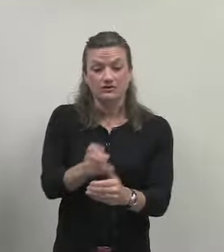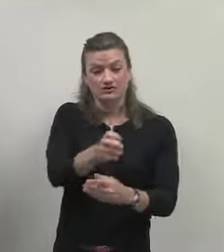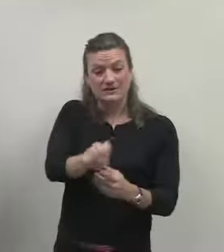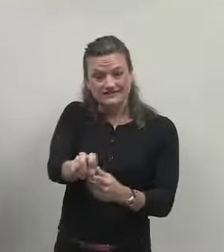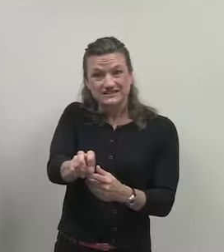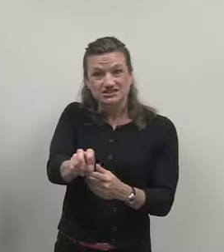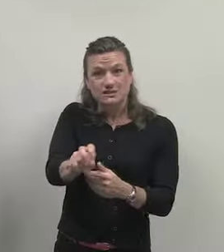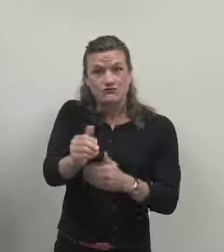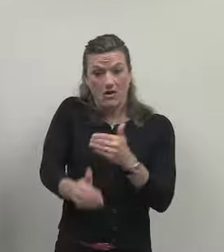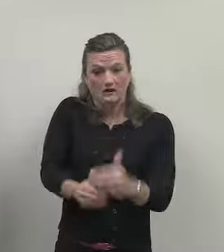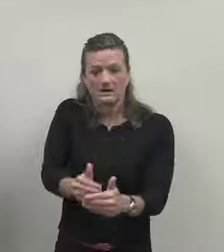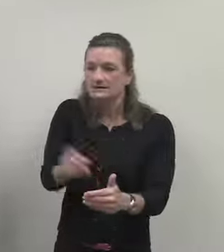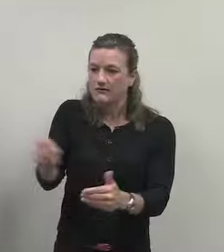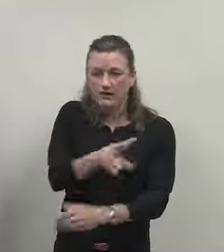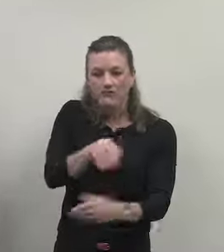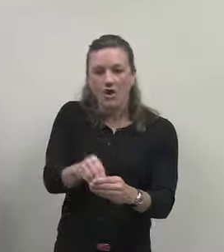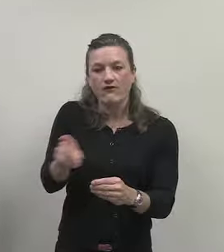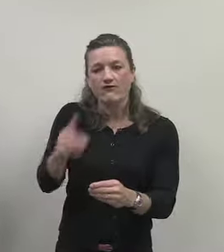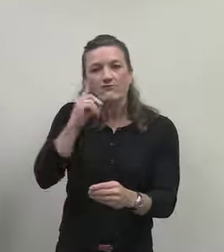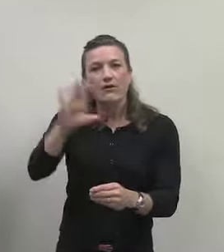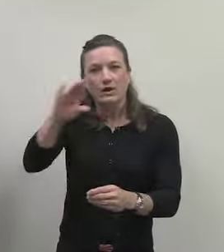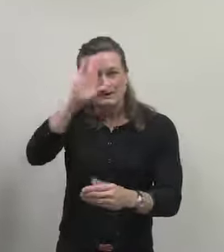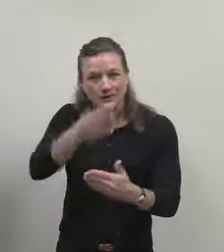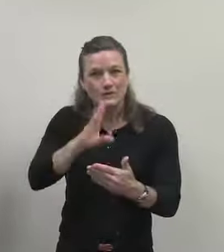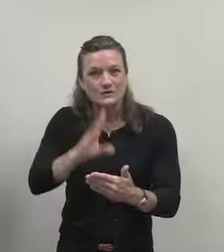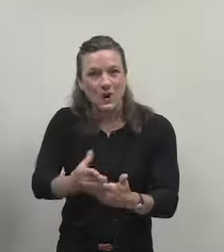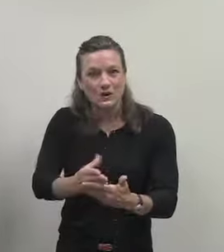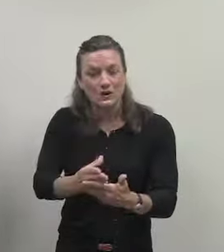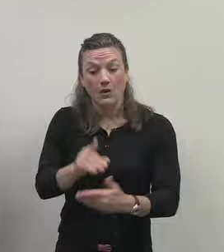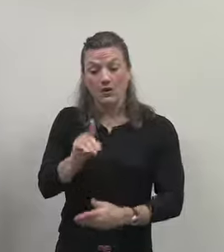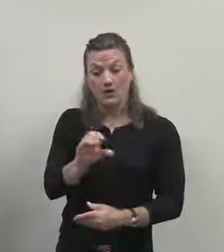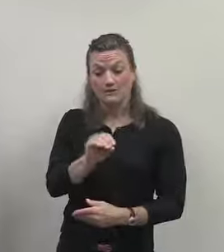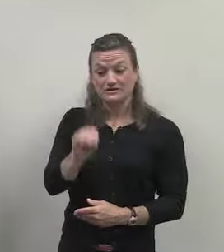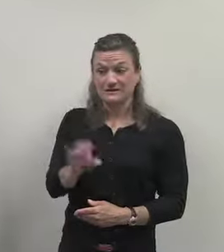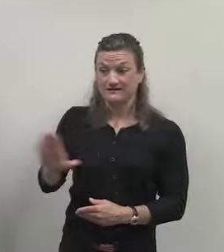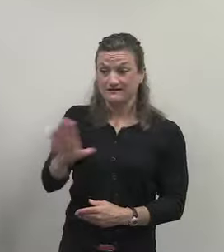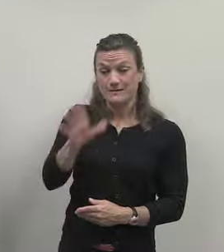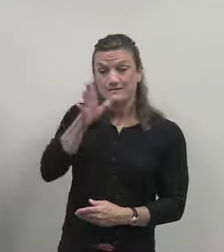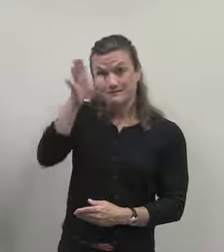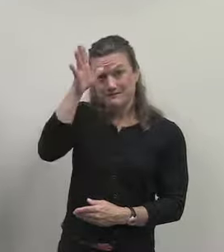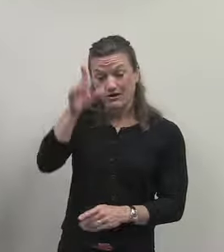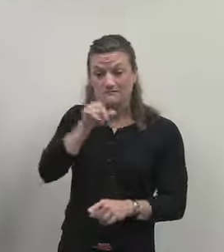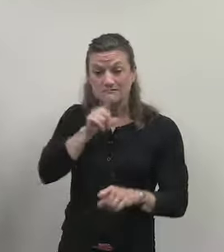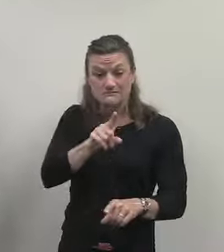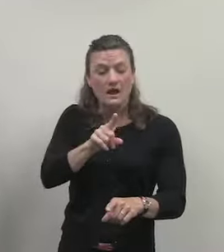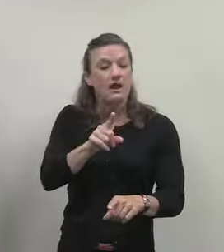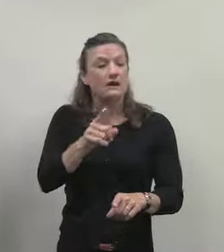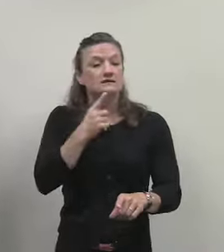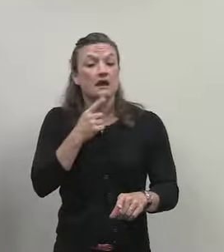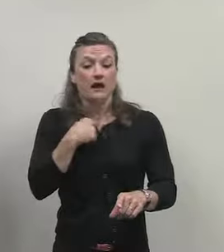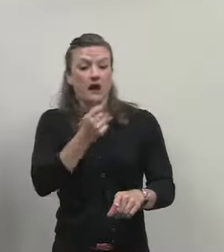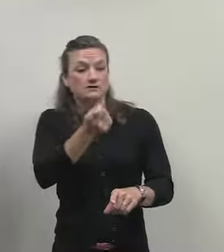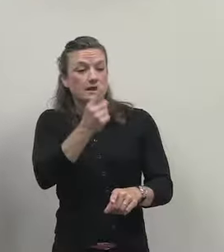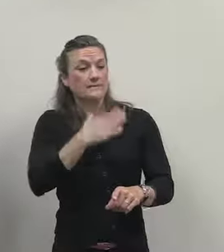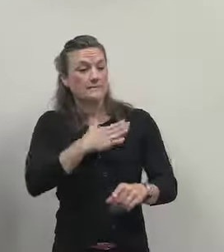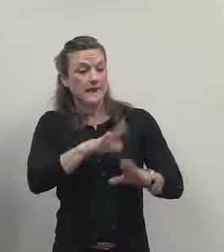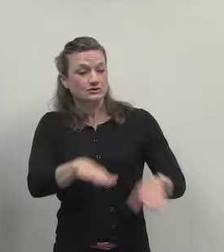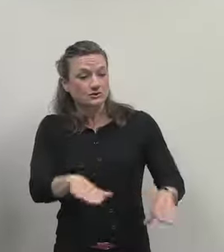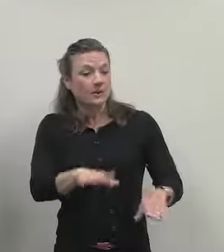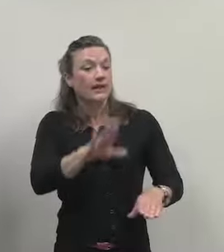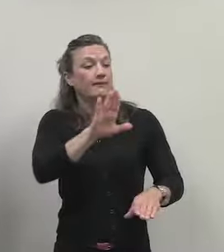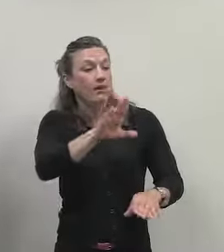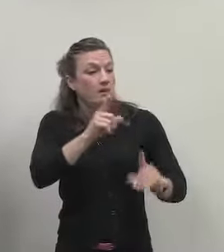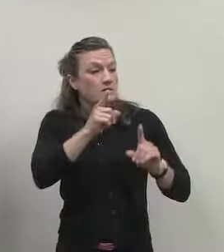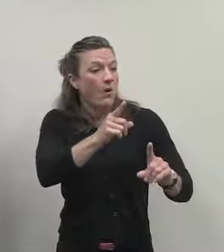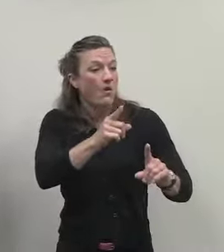transition planning process for their son or their daughter, and 100% understood their child's needs and goals. These are pretty